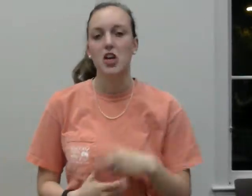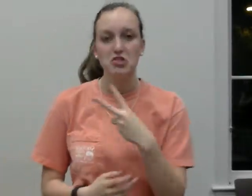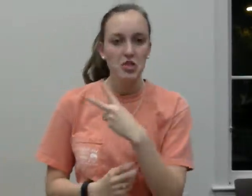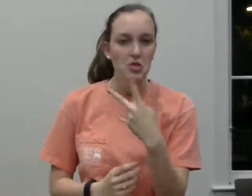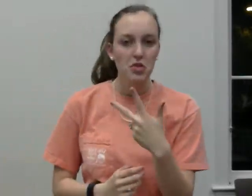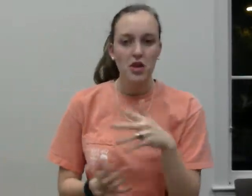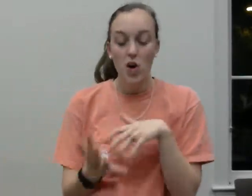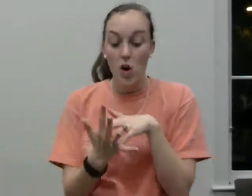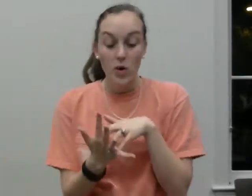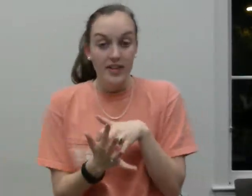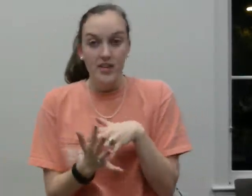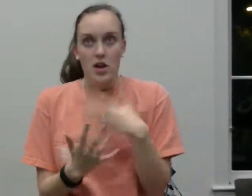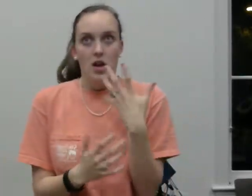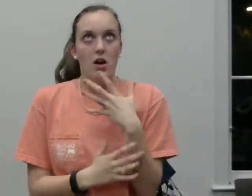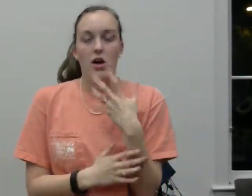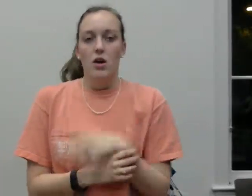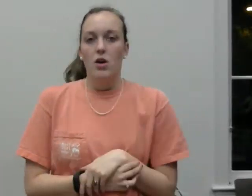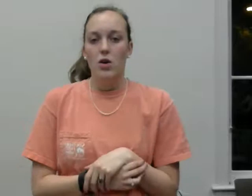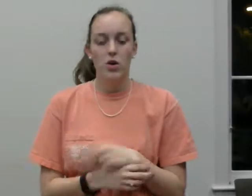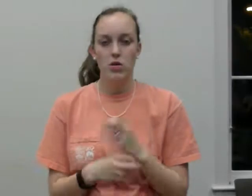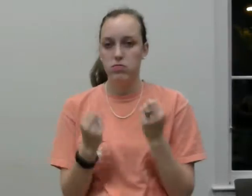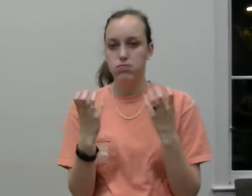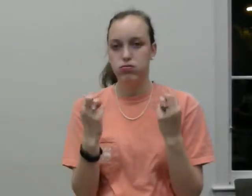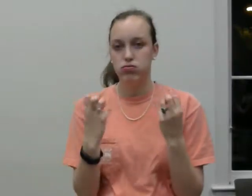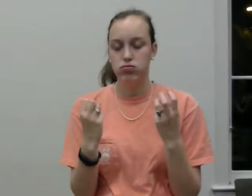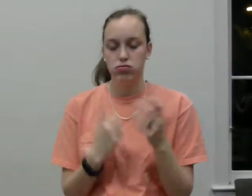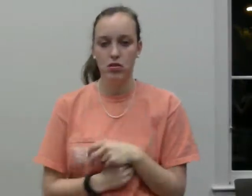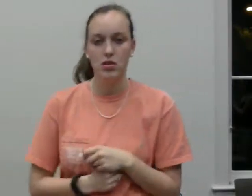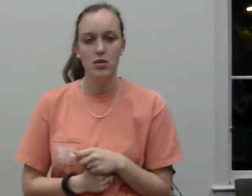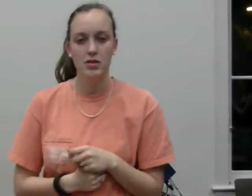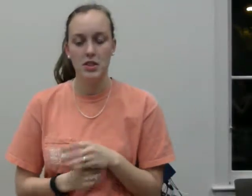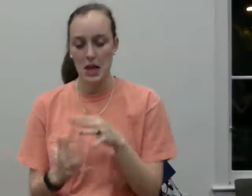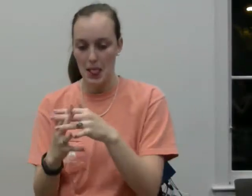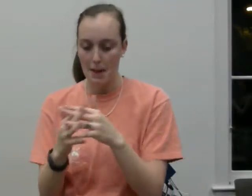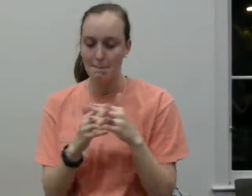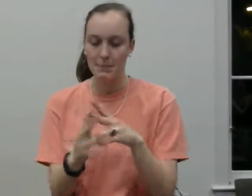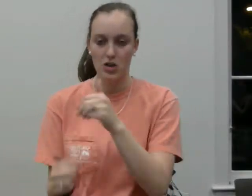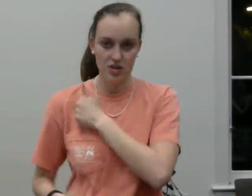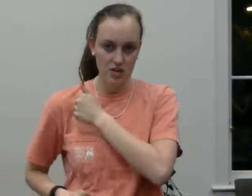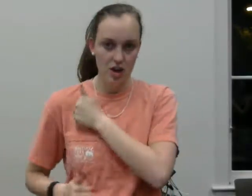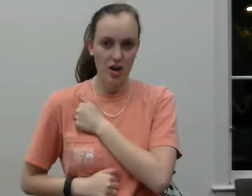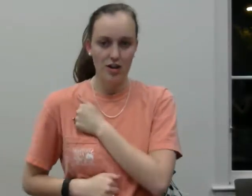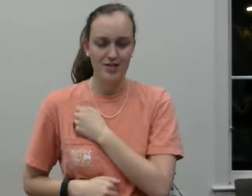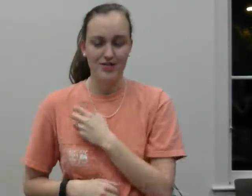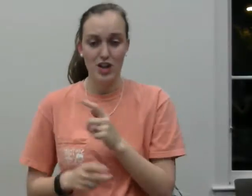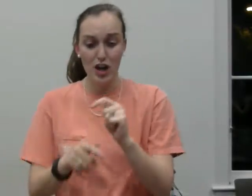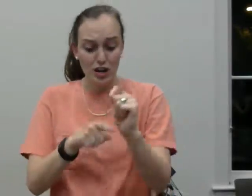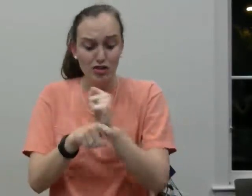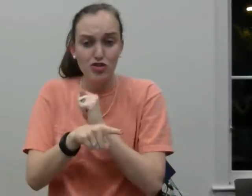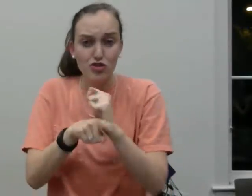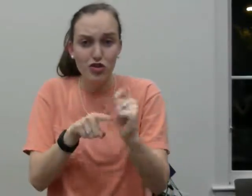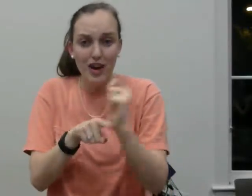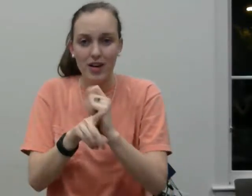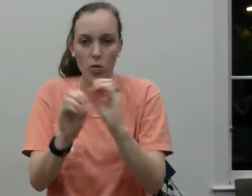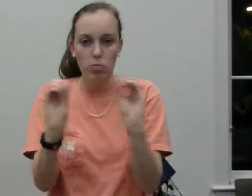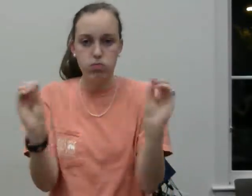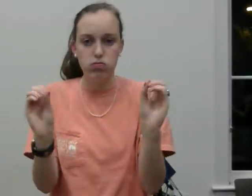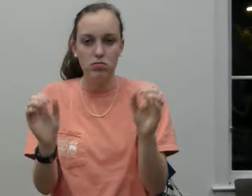Weaknesses. Weaknesses were plenty for the American Army. For one, they were untrained, right? They were undisciplined. They were farmers. They